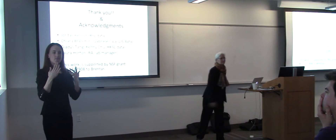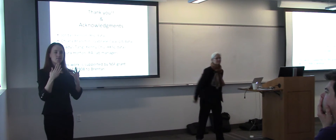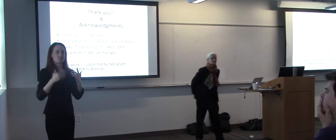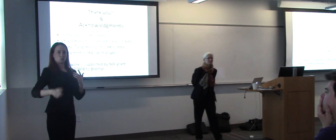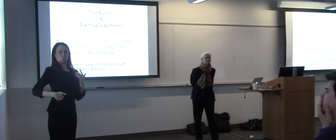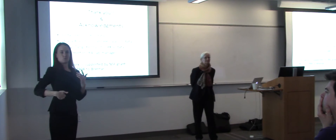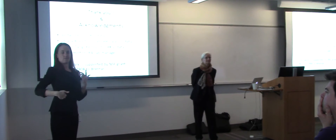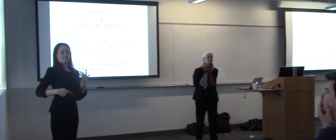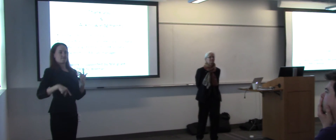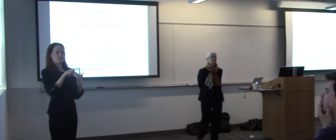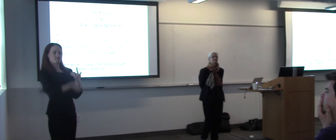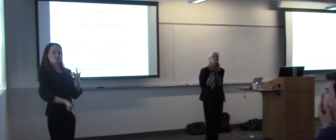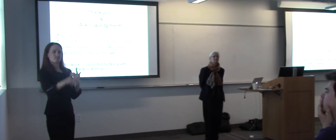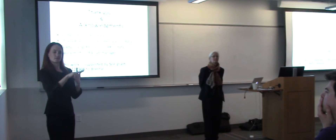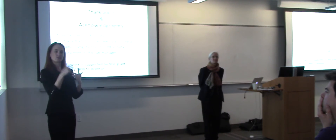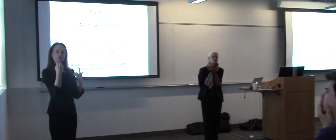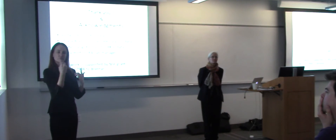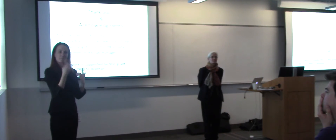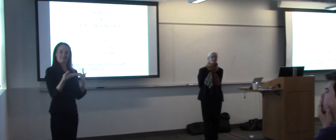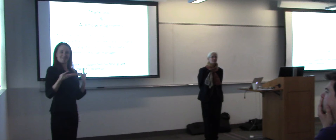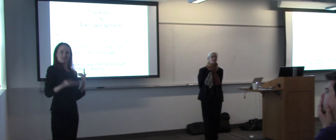intuitive level, there seems to be something there